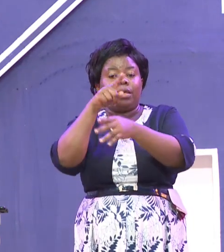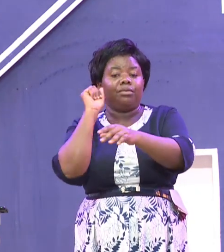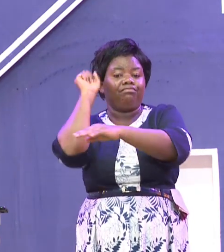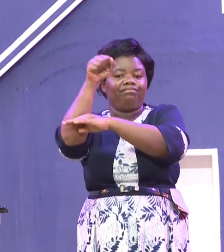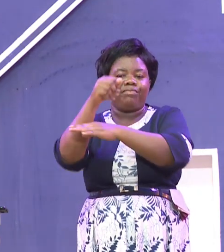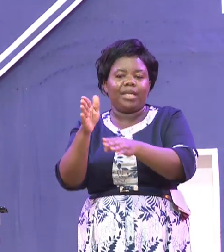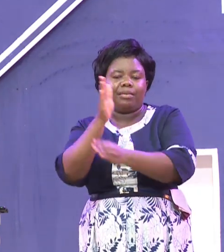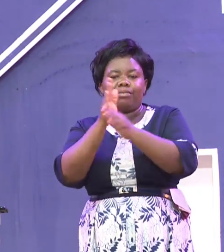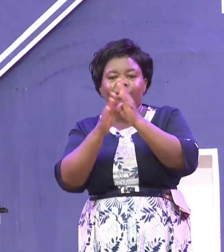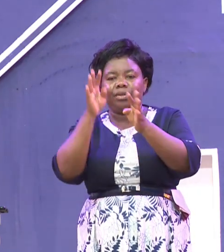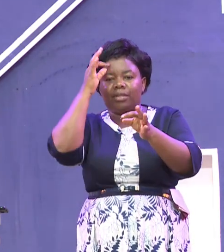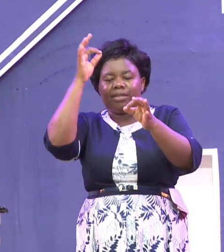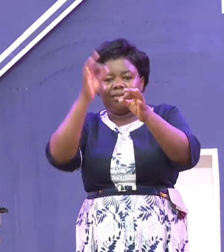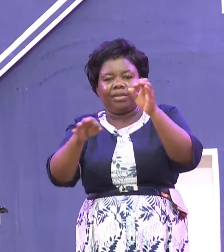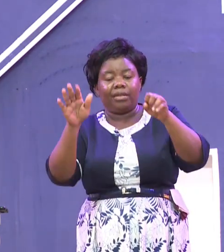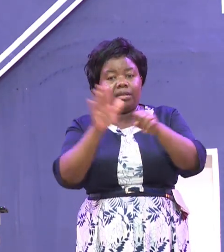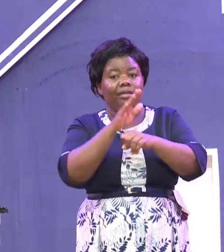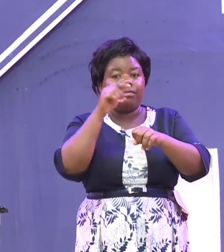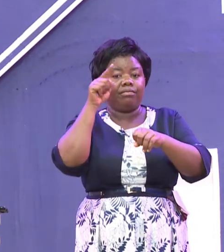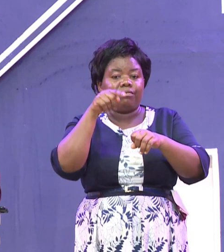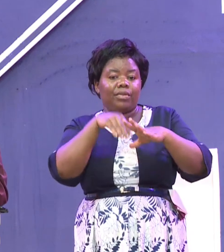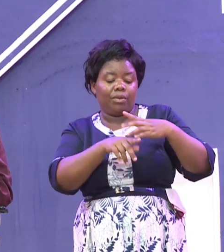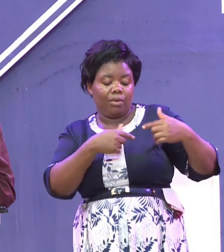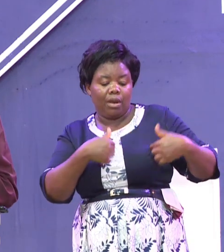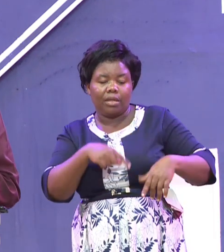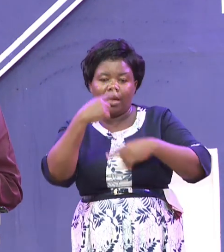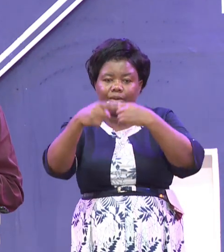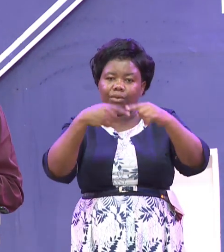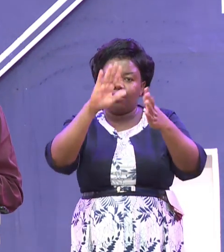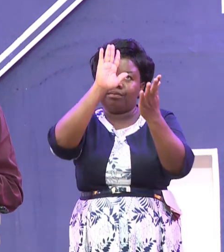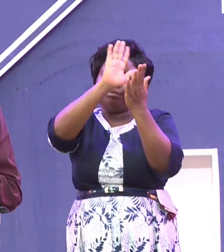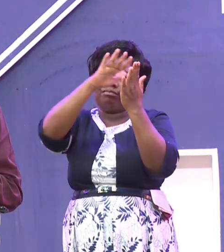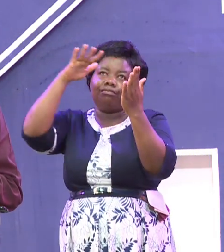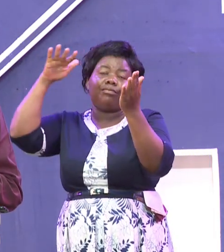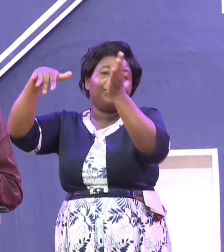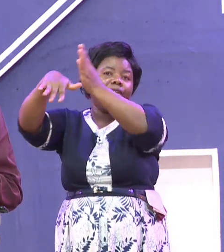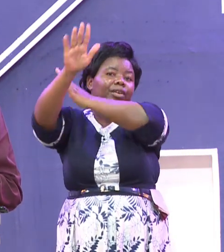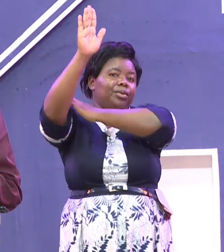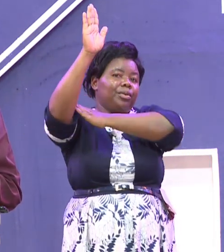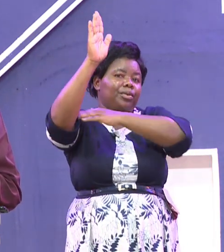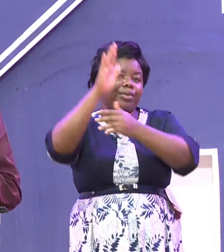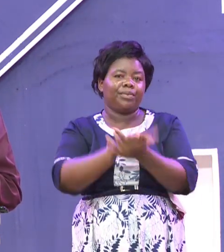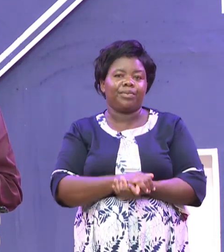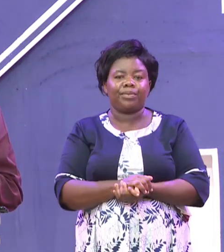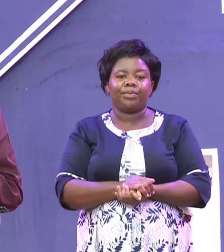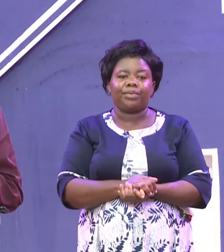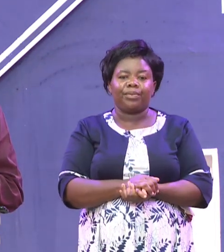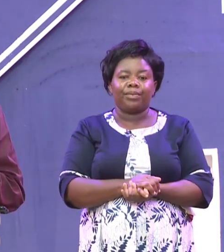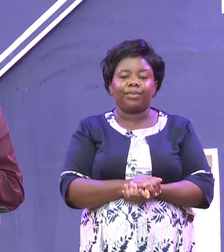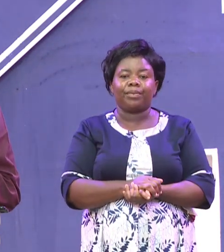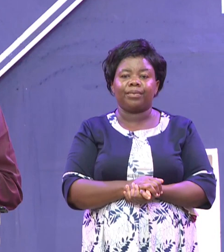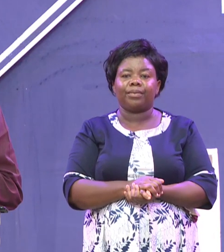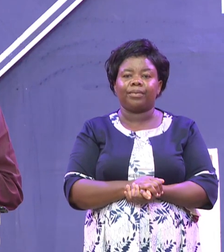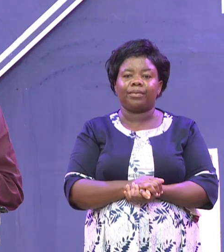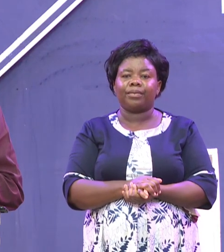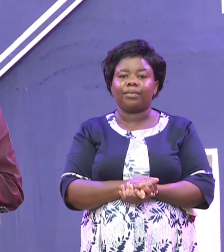ggwe n'okwongera okugulumiza Katonda. And we as Christians, whenever we remember the far God has brought us, where